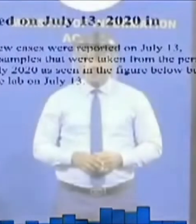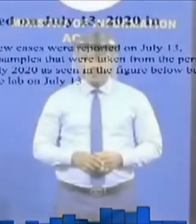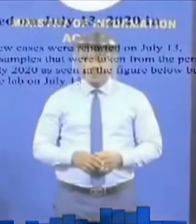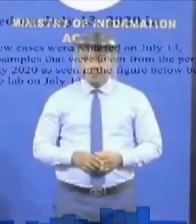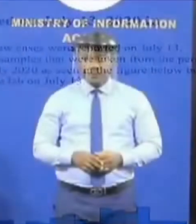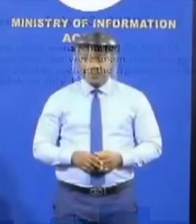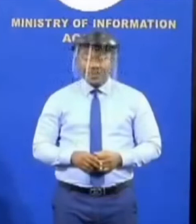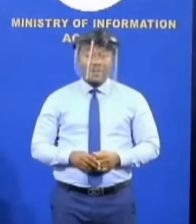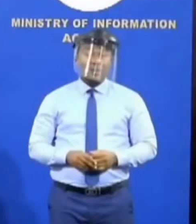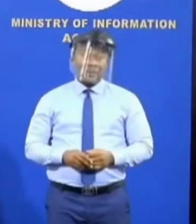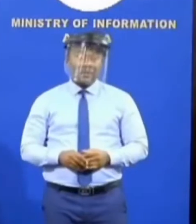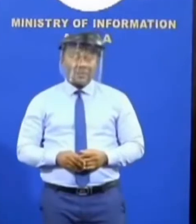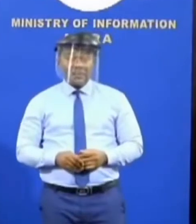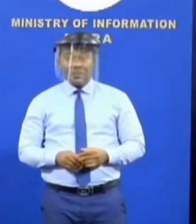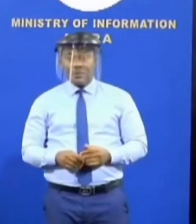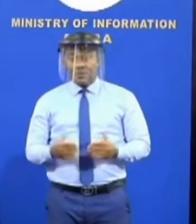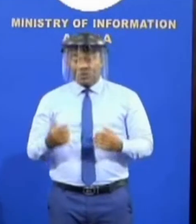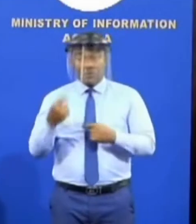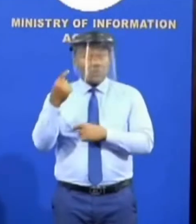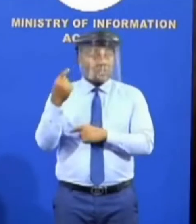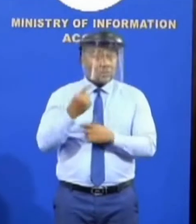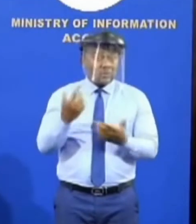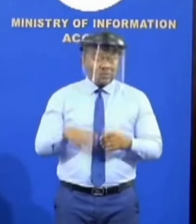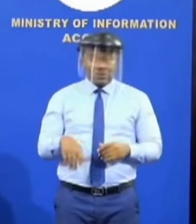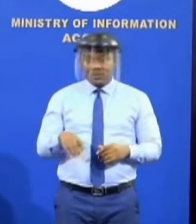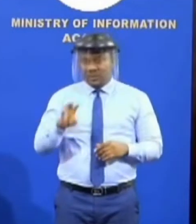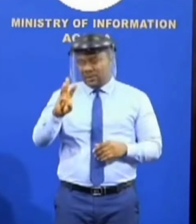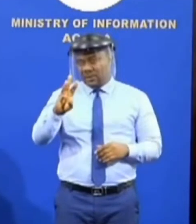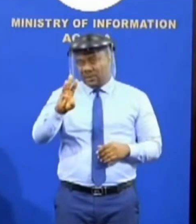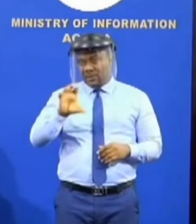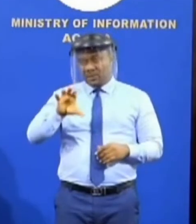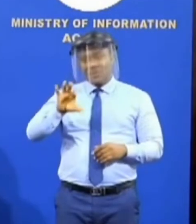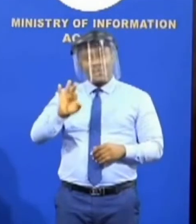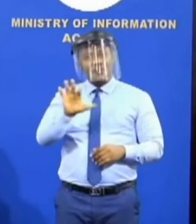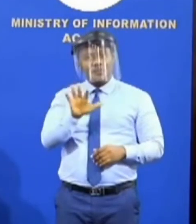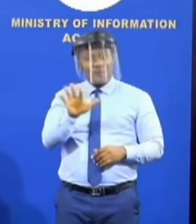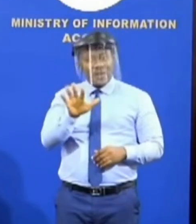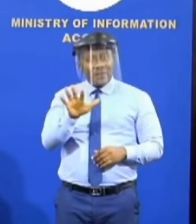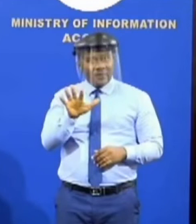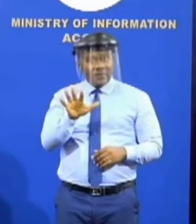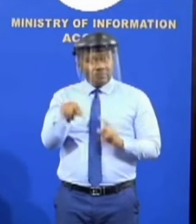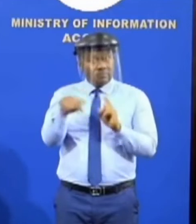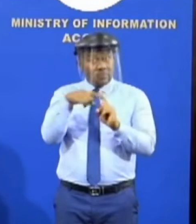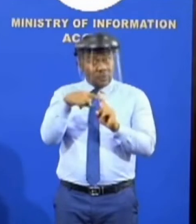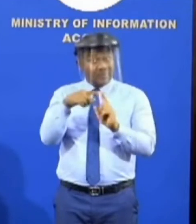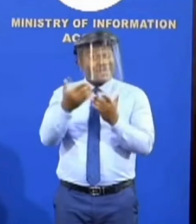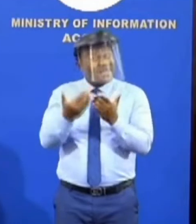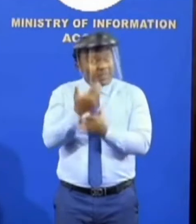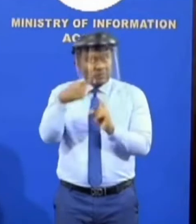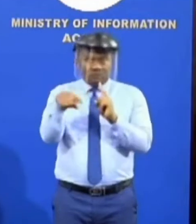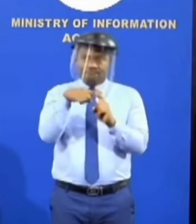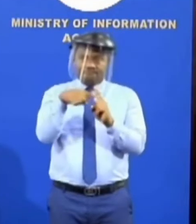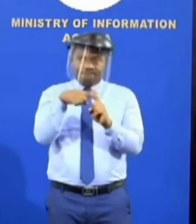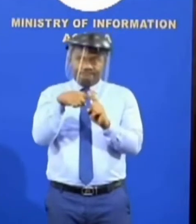We are reporting today a total of 695 cases, I would say new cases that have